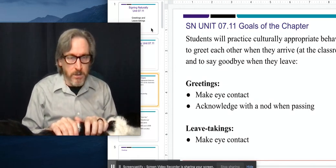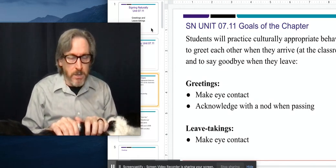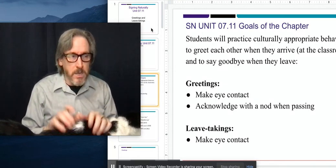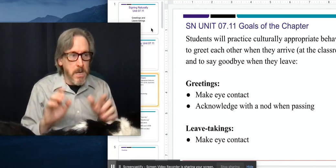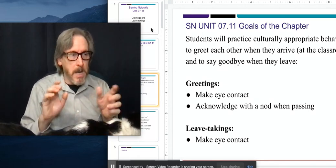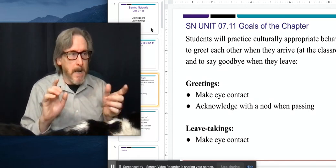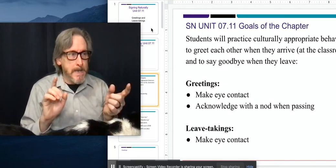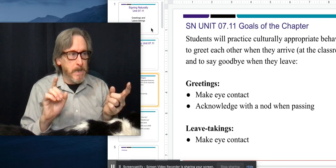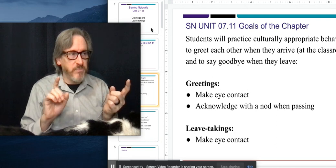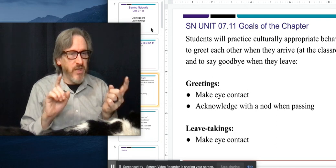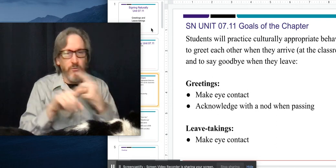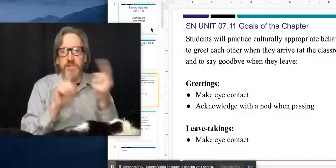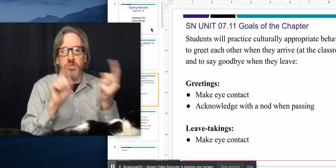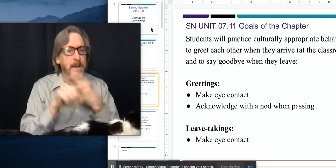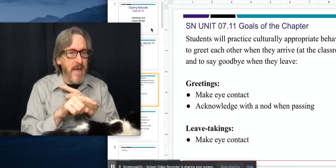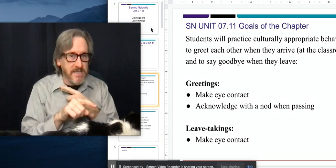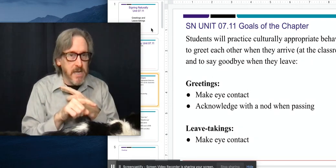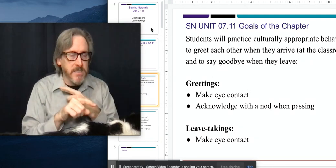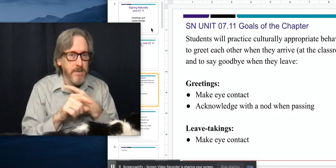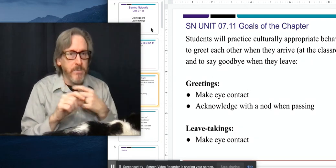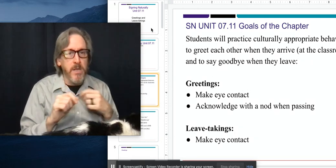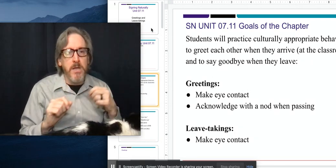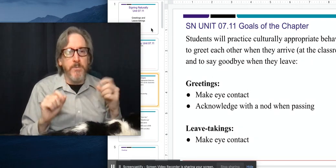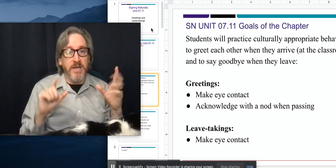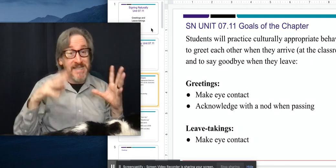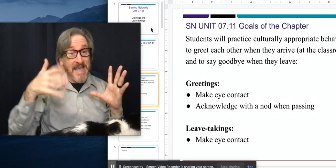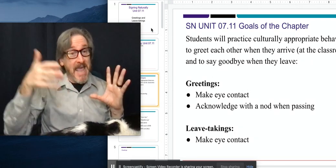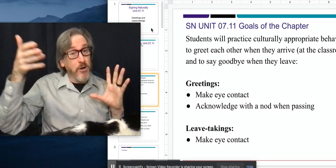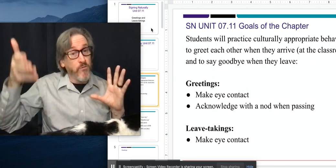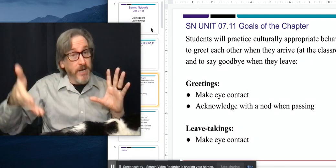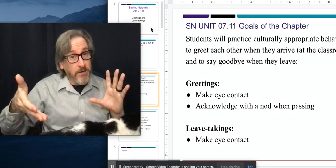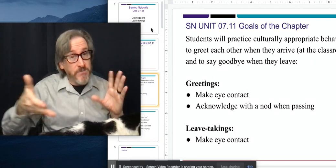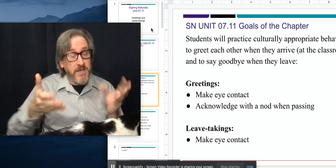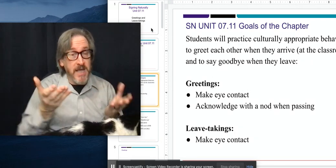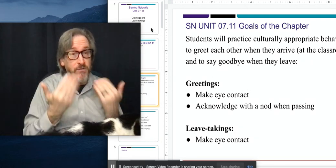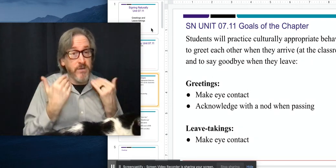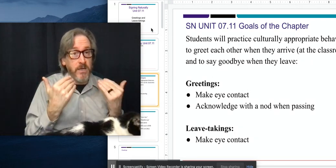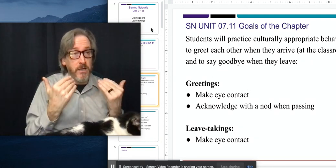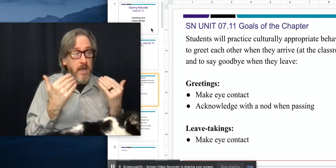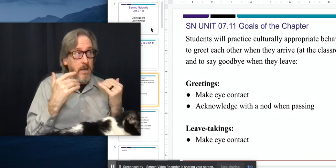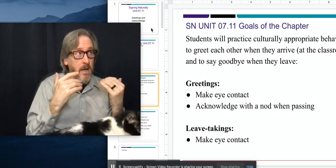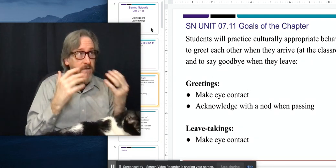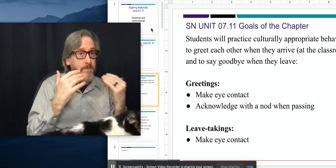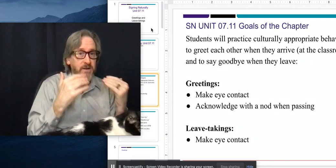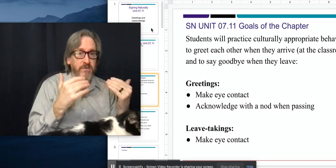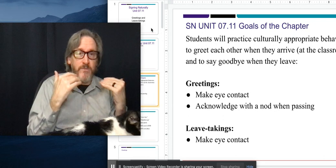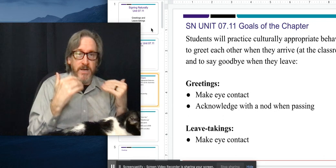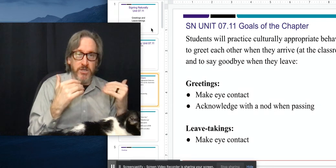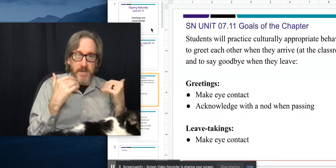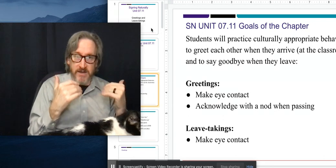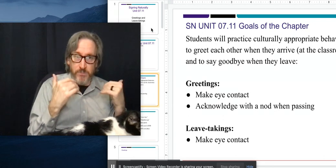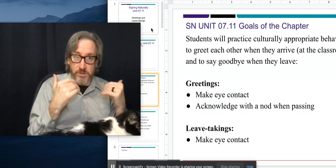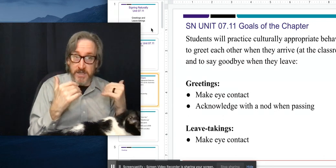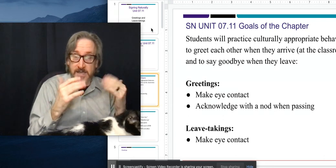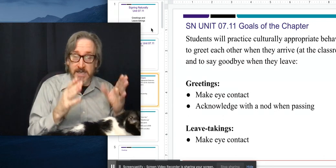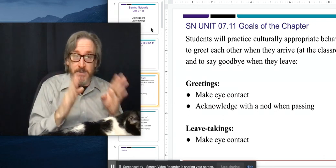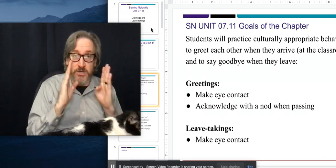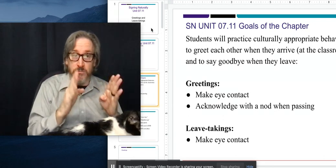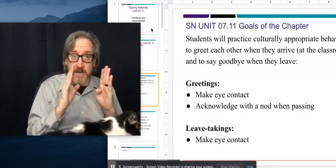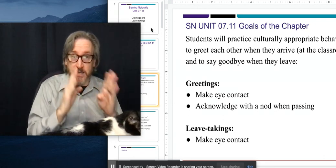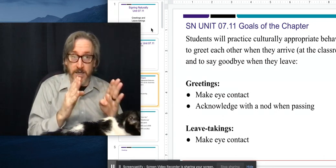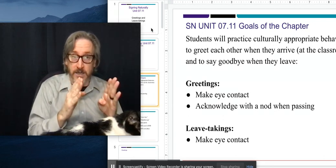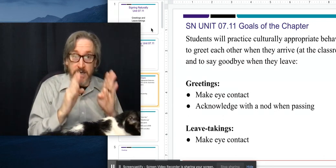information. Information is not passed on to them because they can't overhear everything. Every bit of information that a deaf person gets